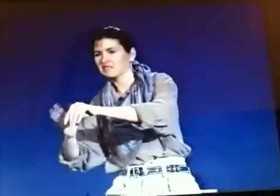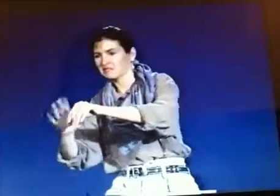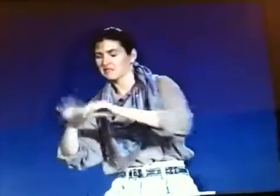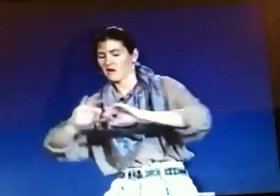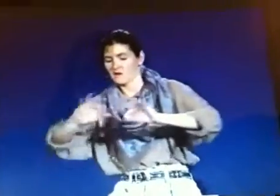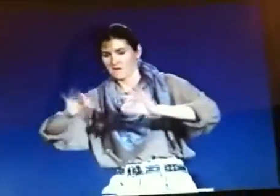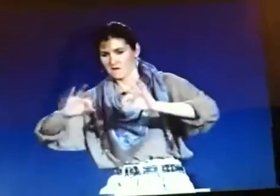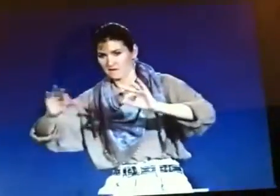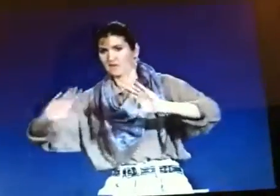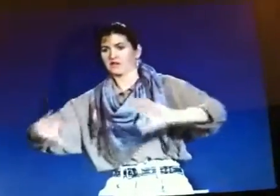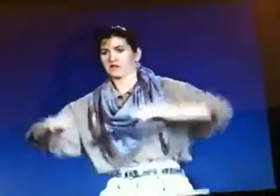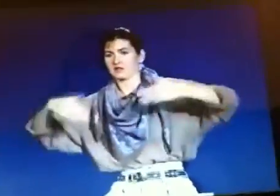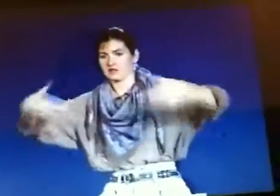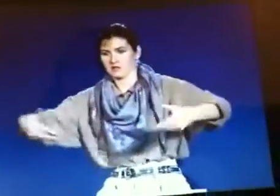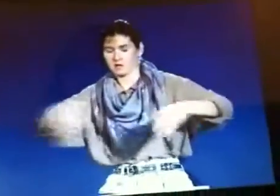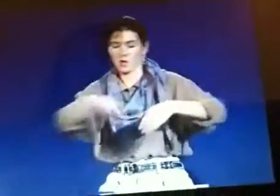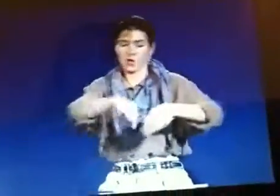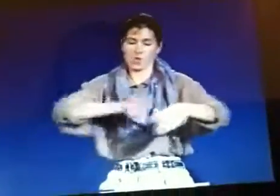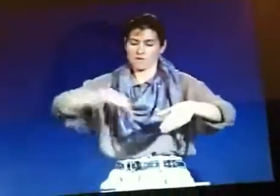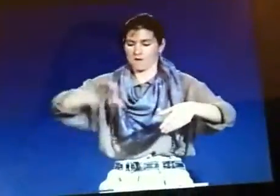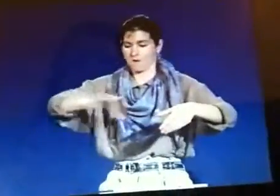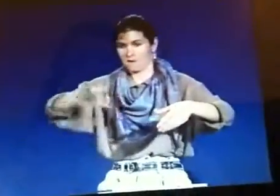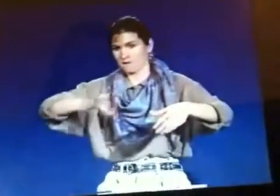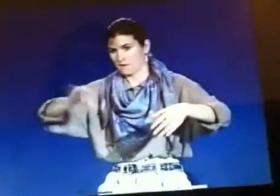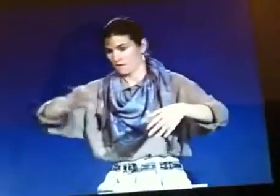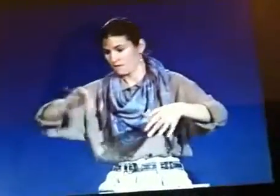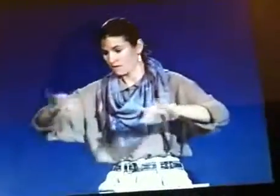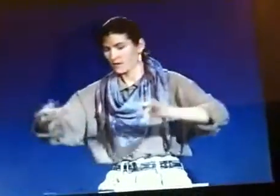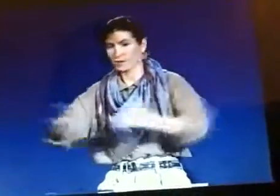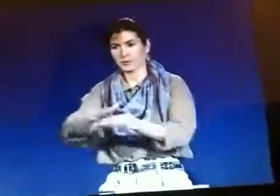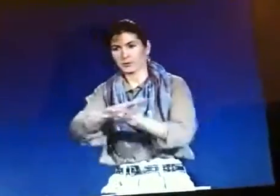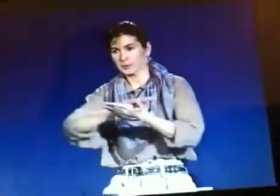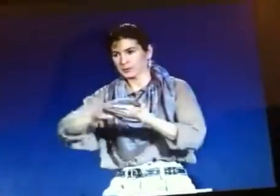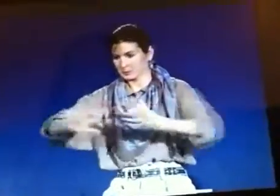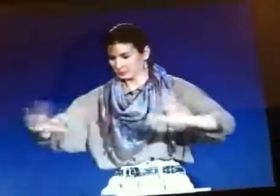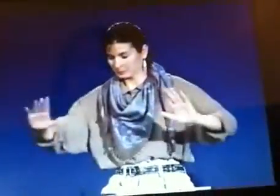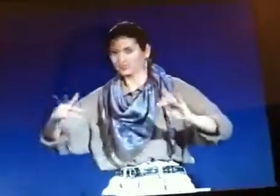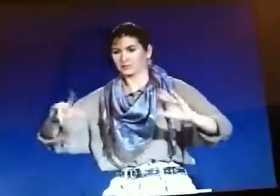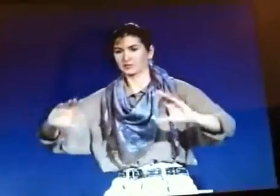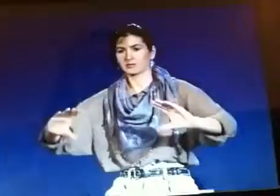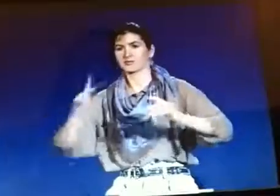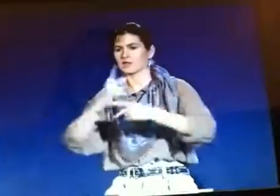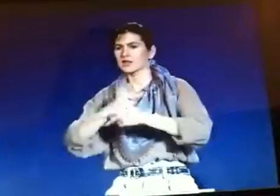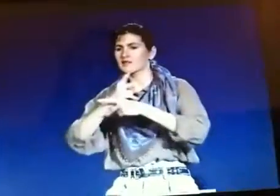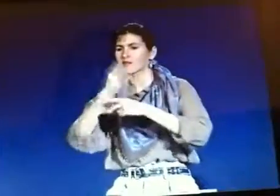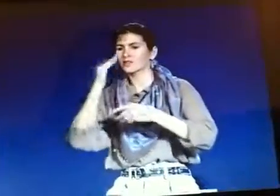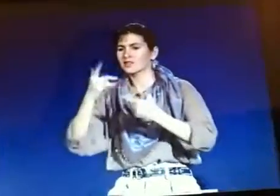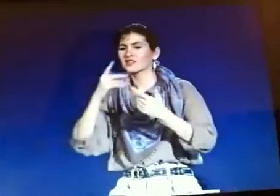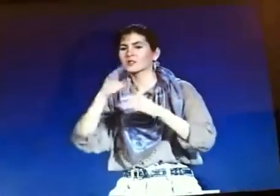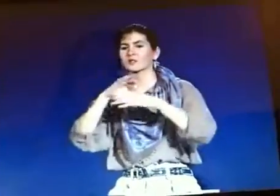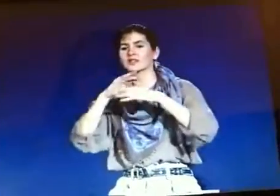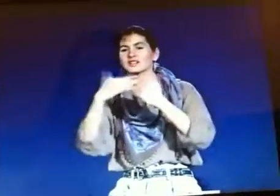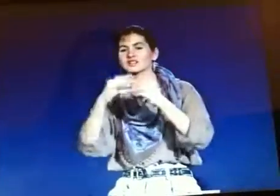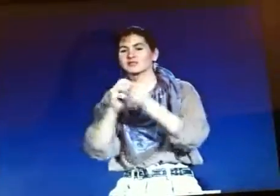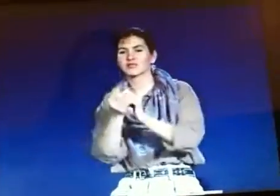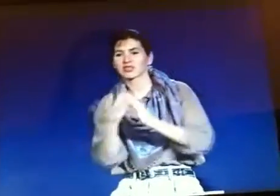And some people cut the tail off, but I like to leave it. So go ahead and sew your fish up so it's nice and clean and